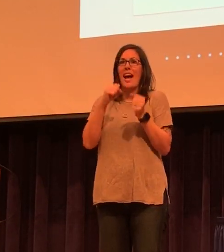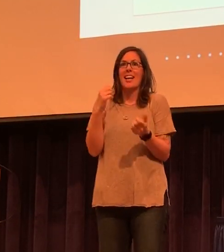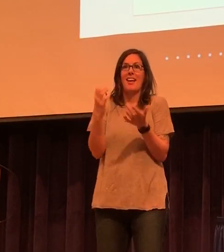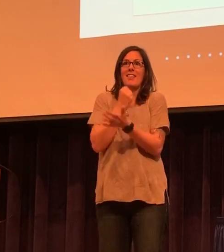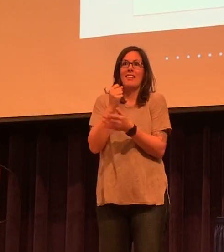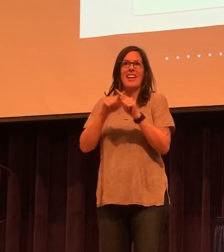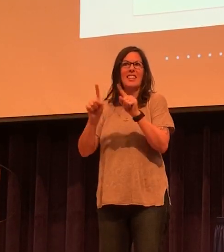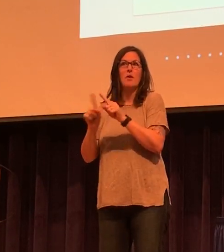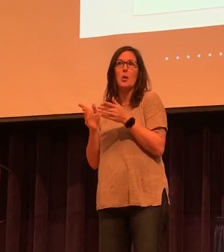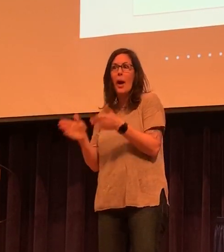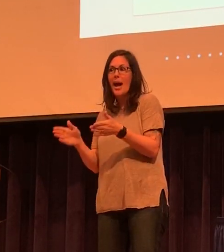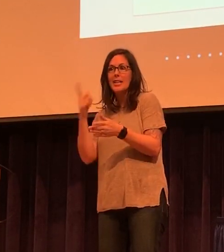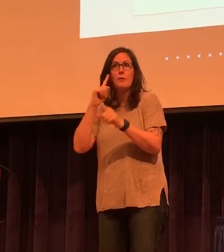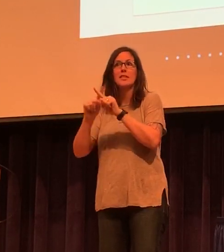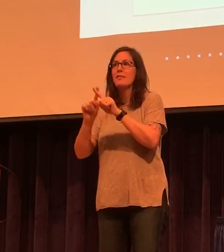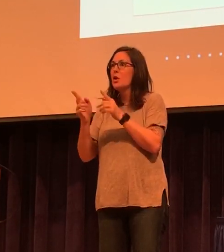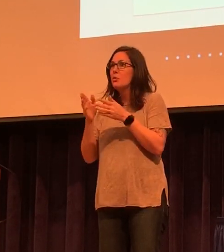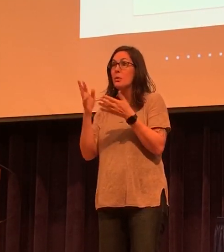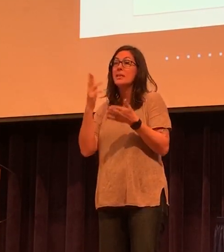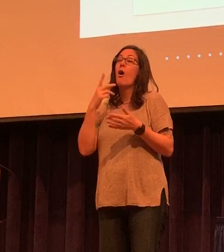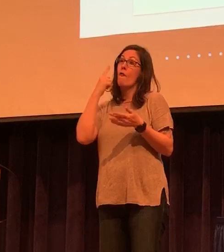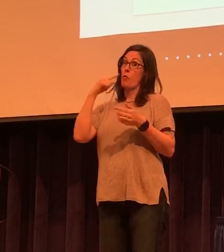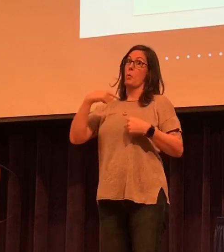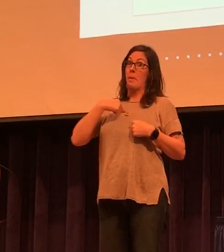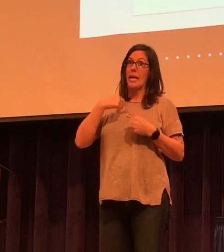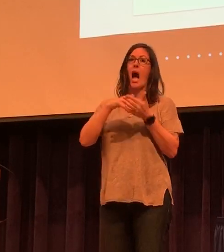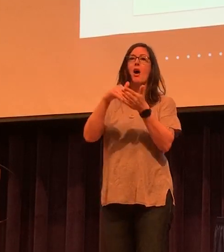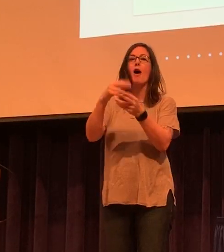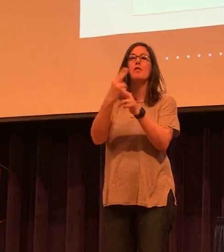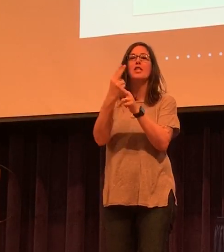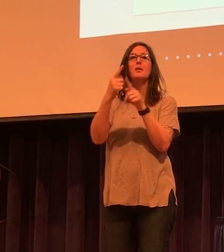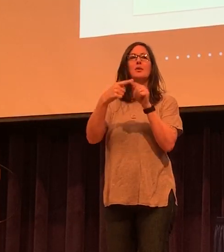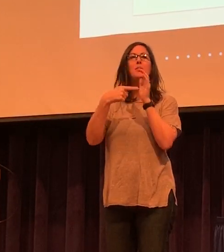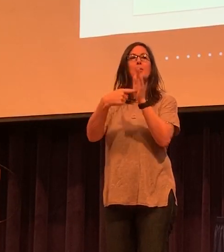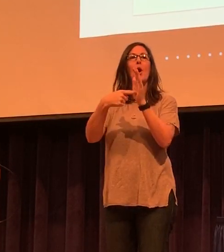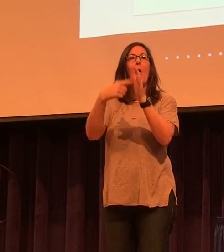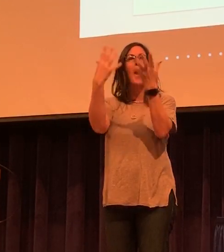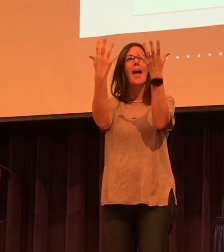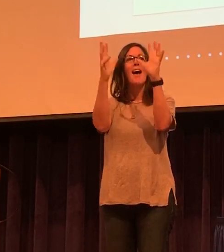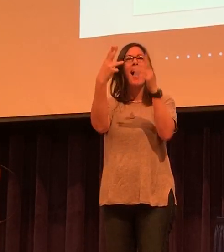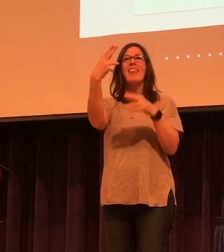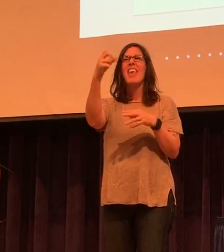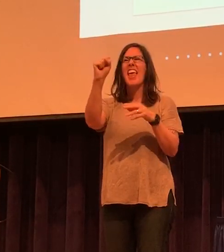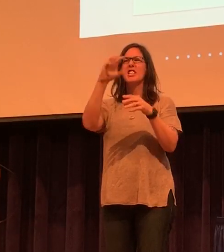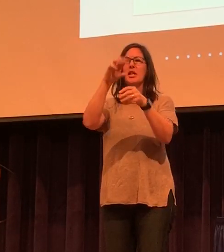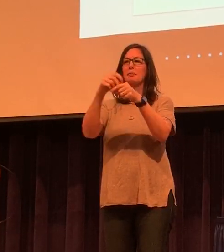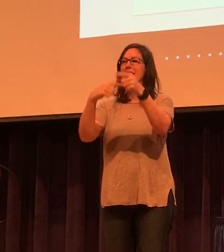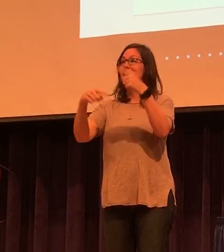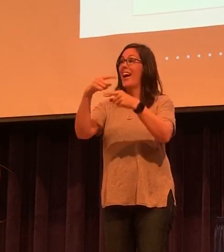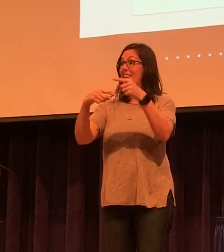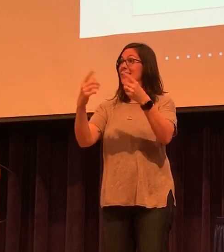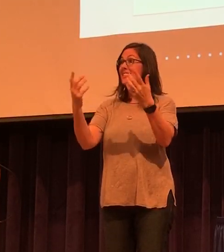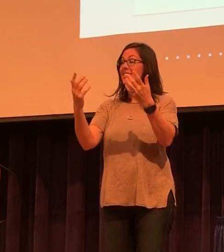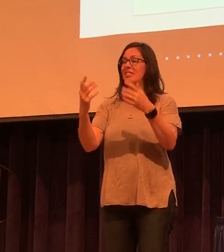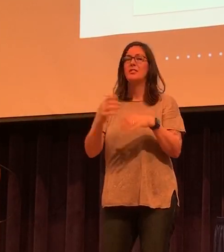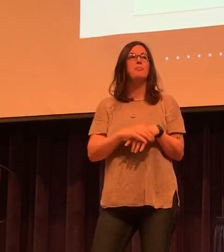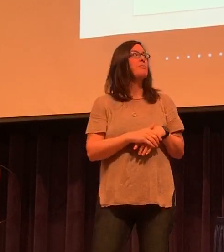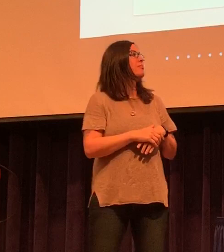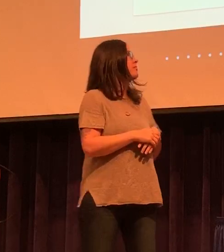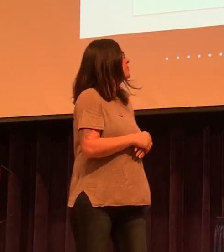emojis, which I could use in different ways for different purposes. For me, I often use them to show the hand shapes that are used